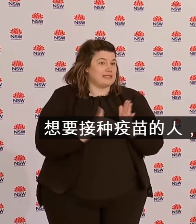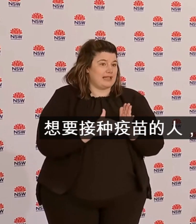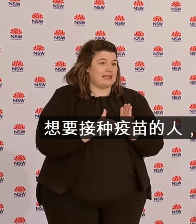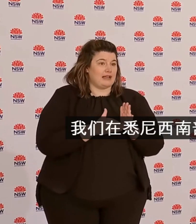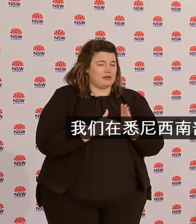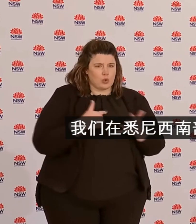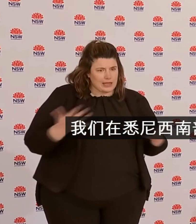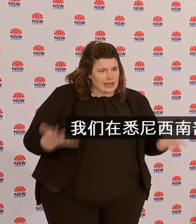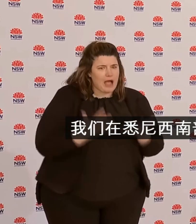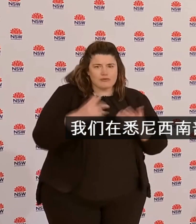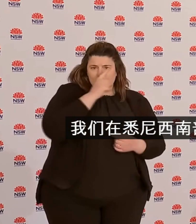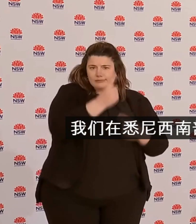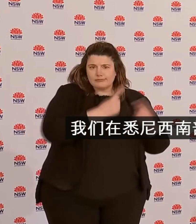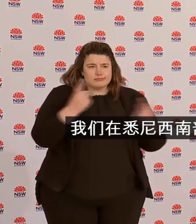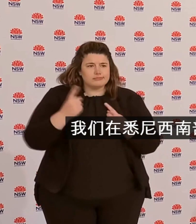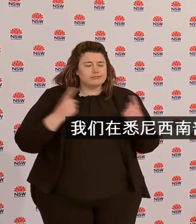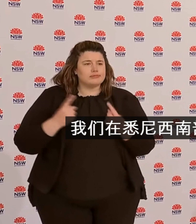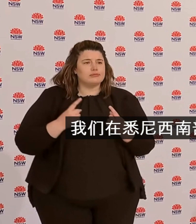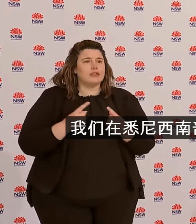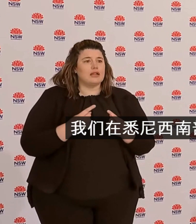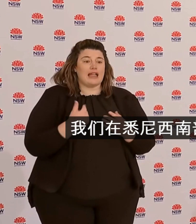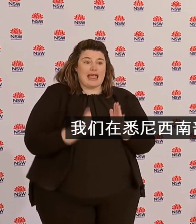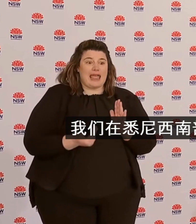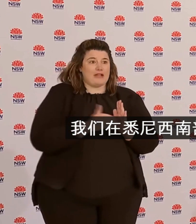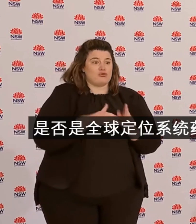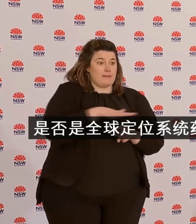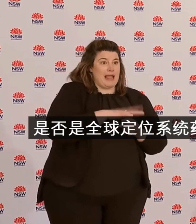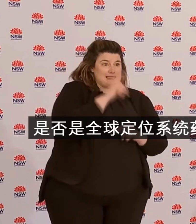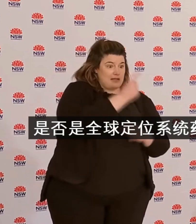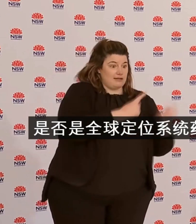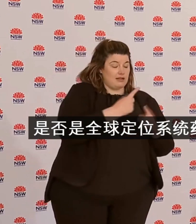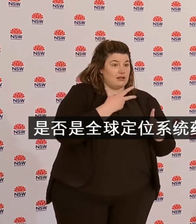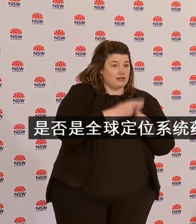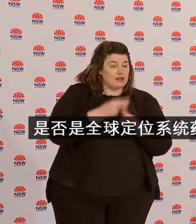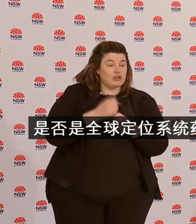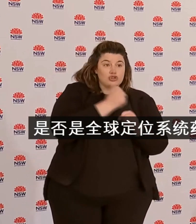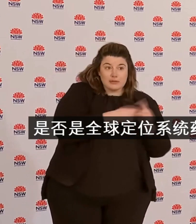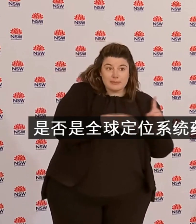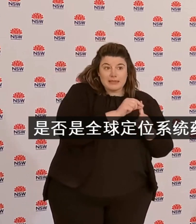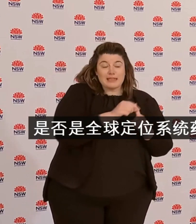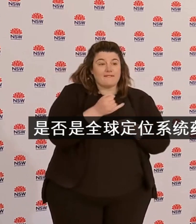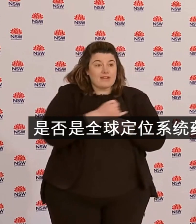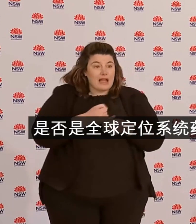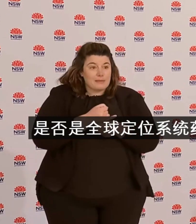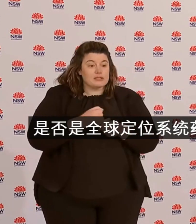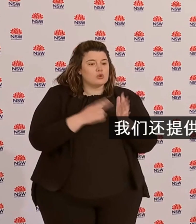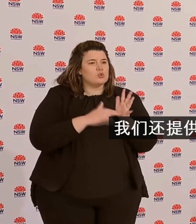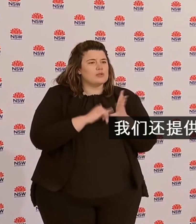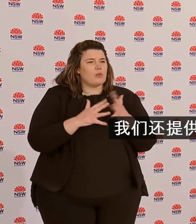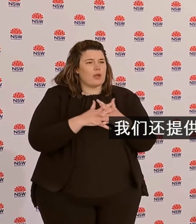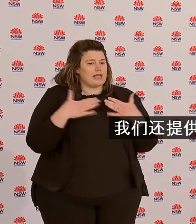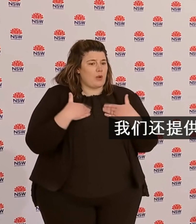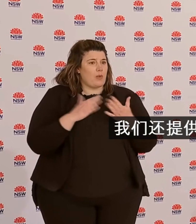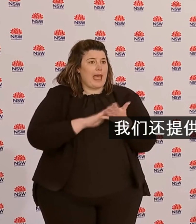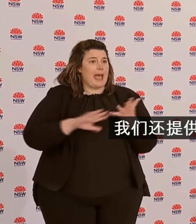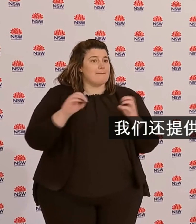come forward. We have additional pop-ups and hubs across southwestern Sydney, whether it's GPs, pharmacists, New South Wales health hubs. And